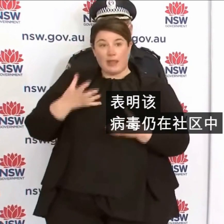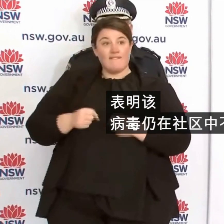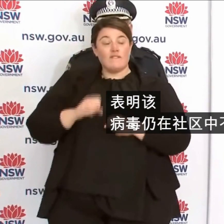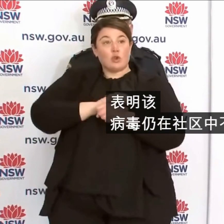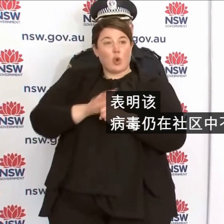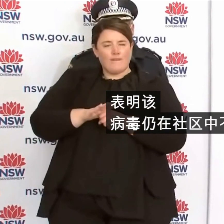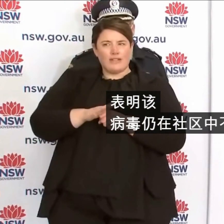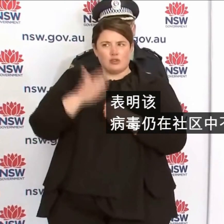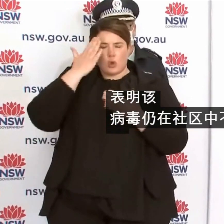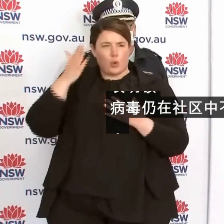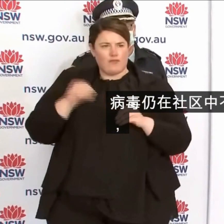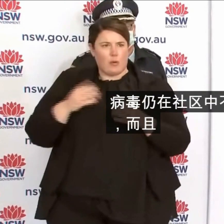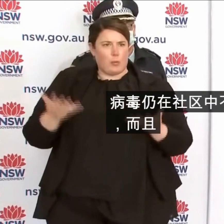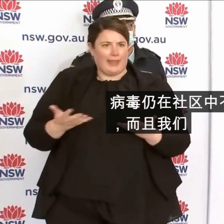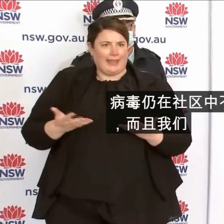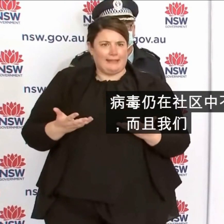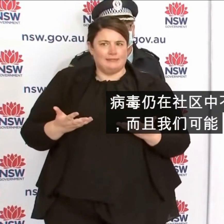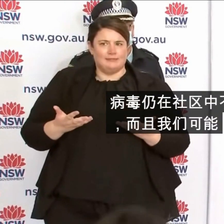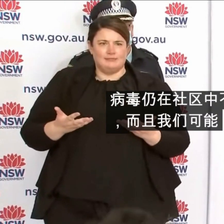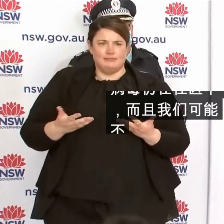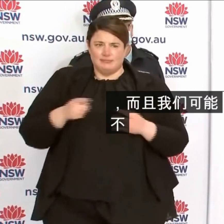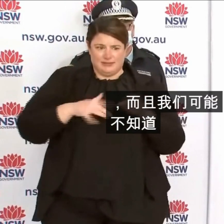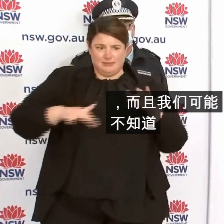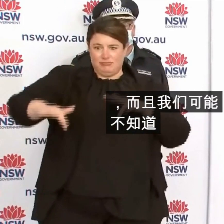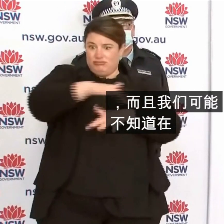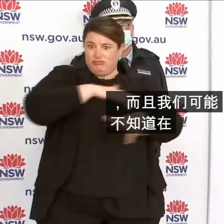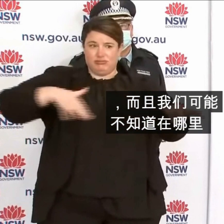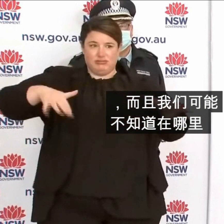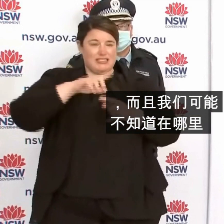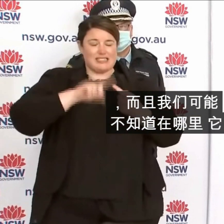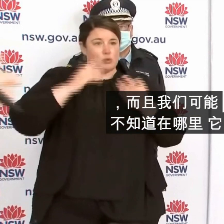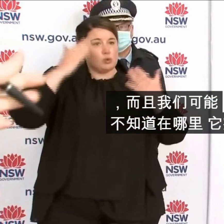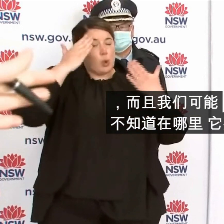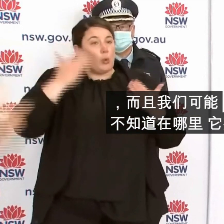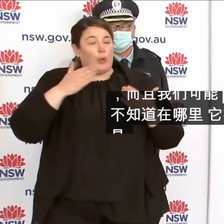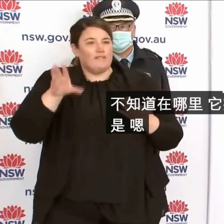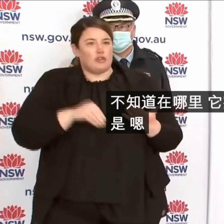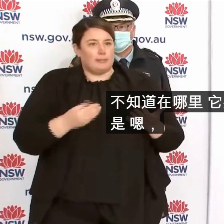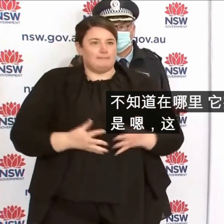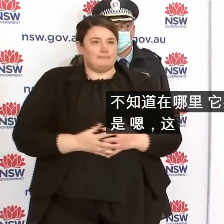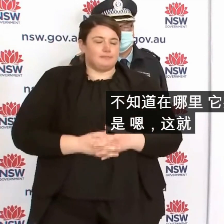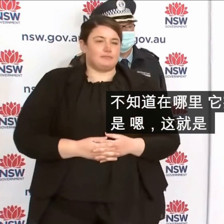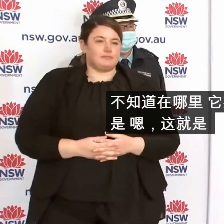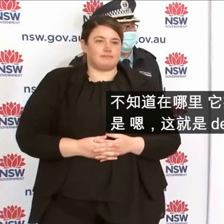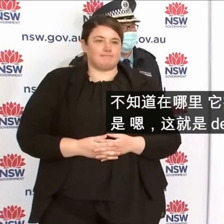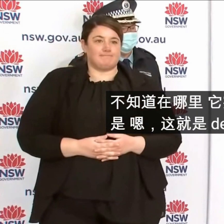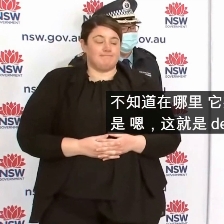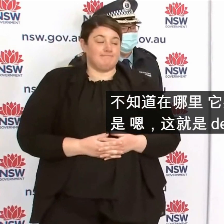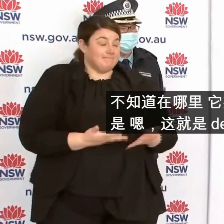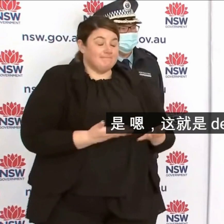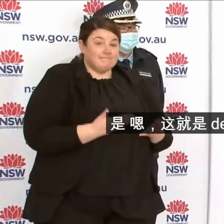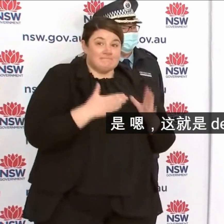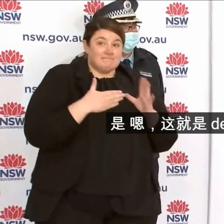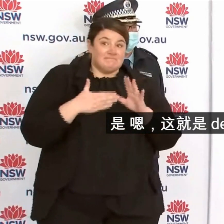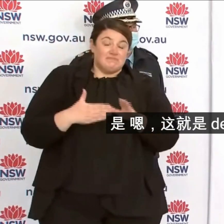that the virus is still moving around unchecked in the community, and that we perhaps don't have a grasp of where it actually is? Well, that's the way Delta